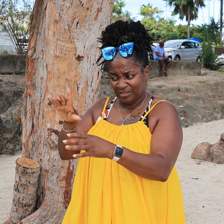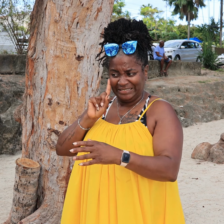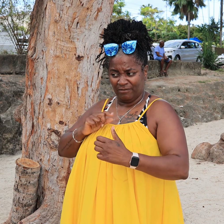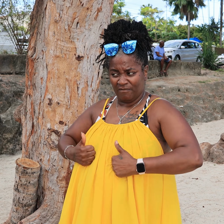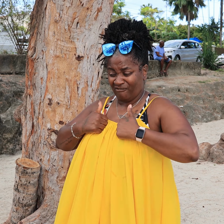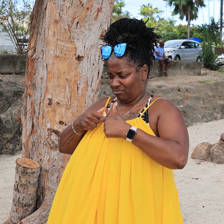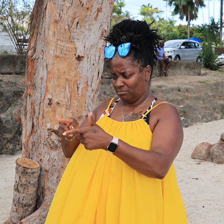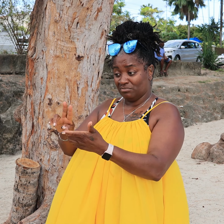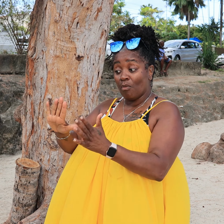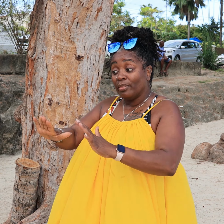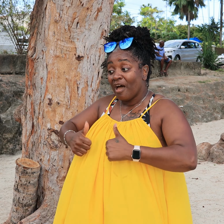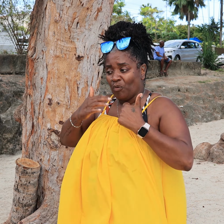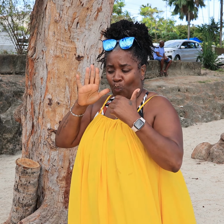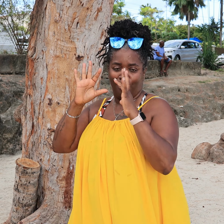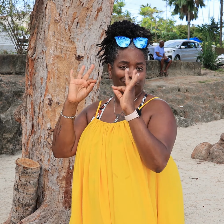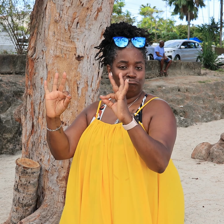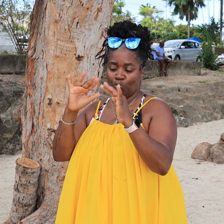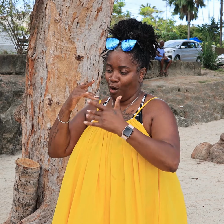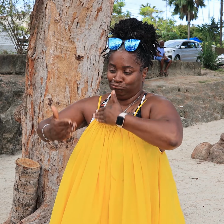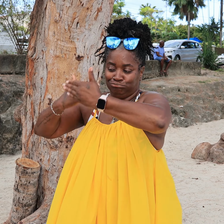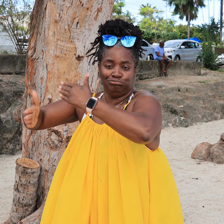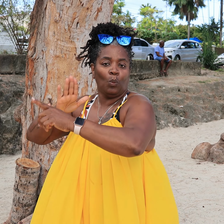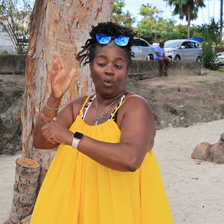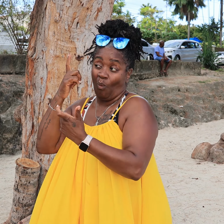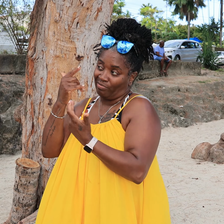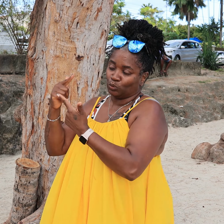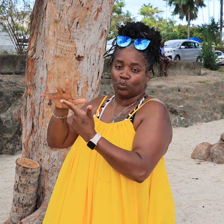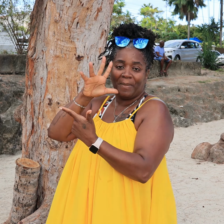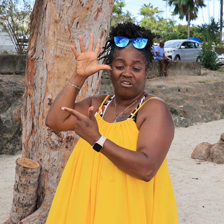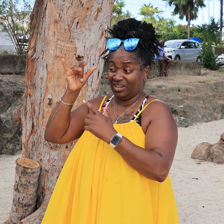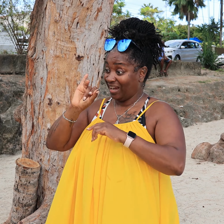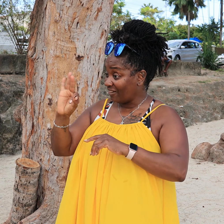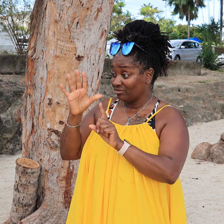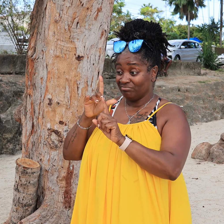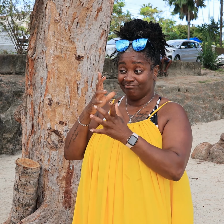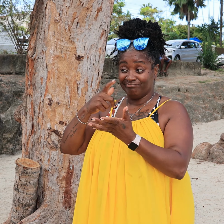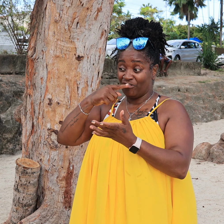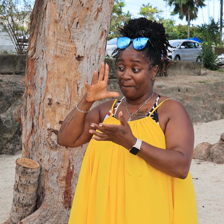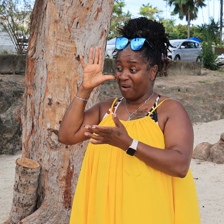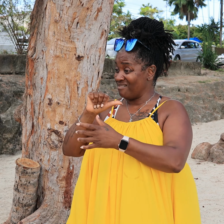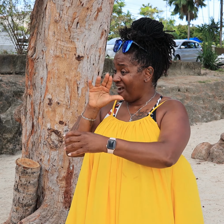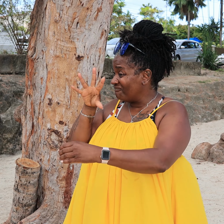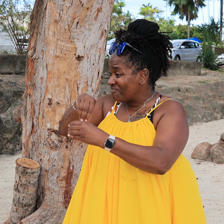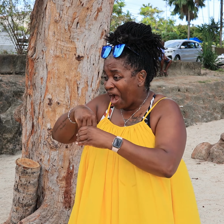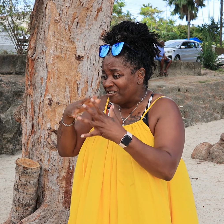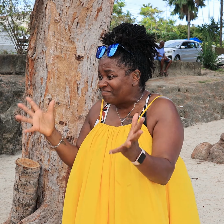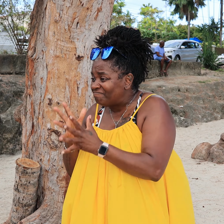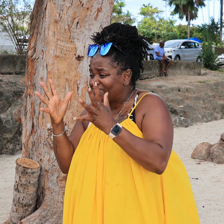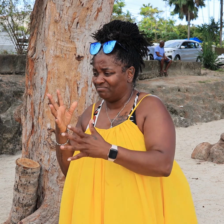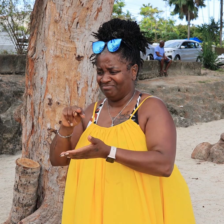that exposure, they'll have a good life. They'll progress. They'll be thankful to their parents. But if hearing parents are not involved and are not